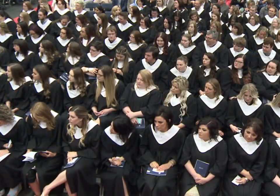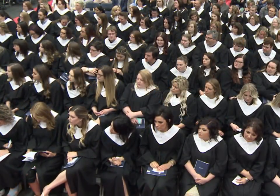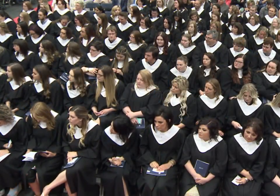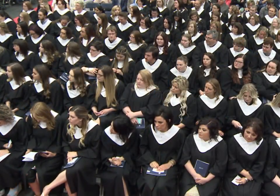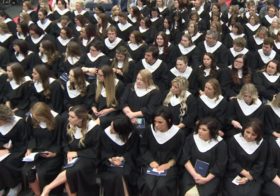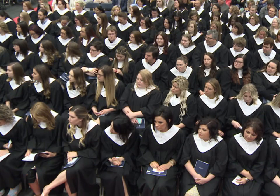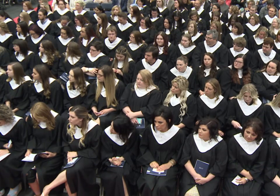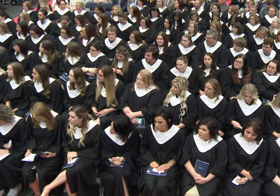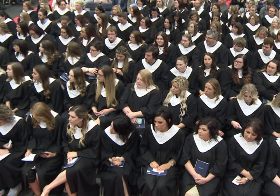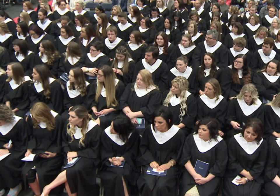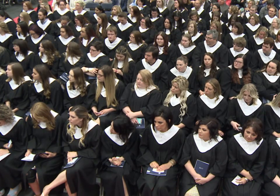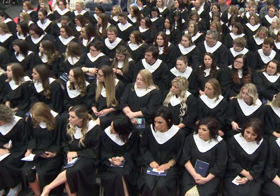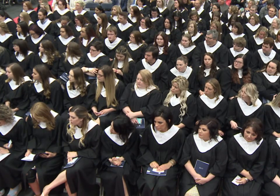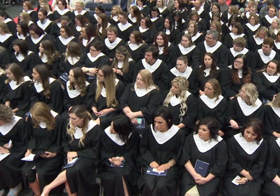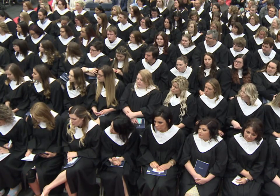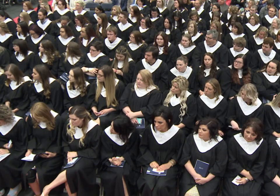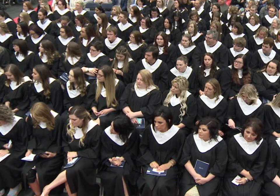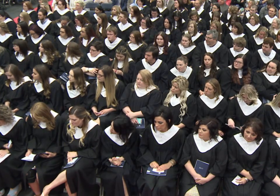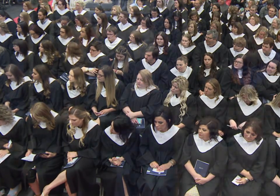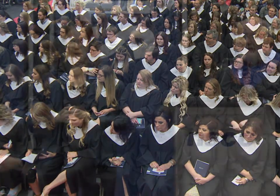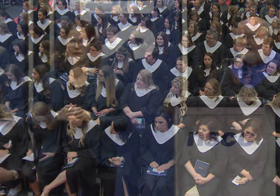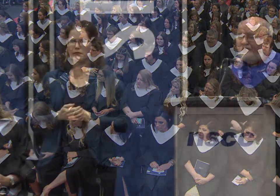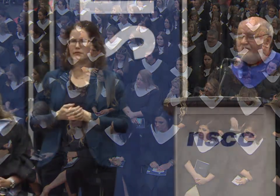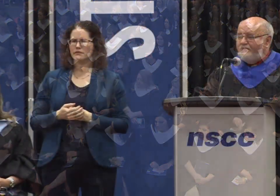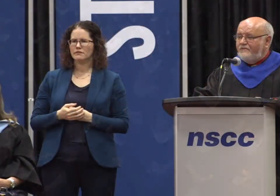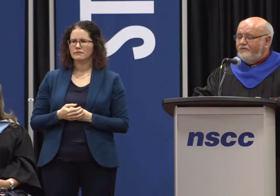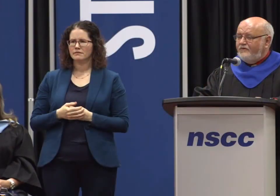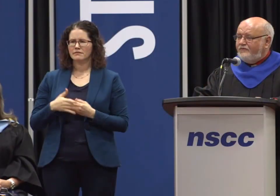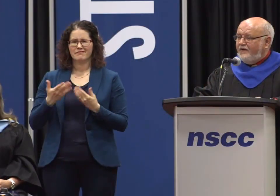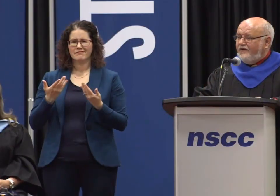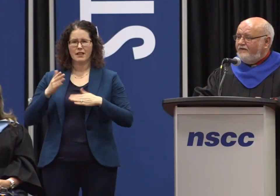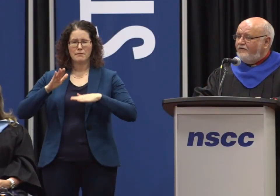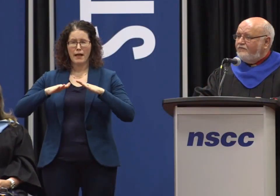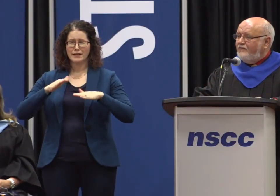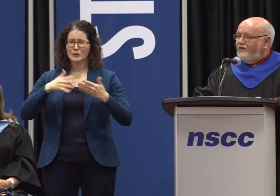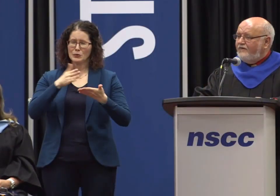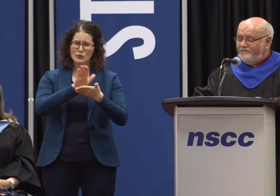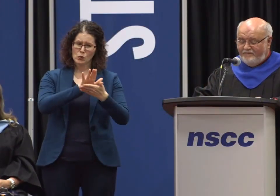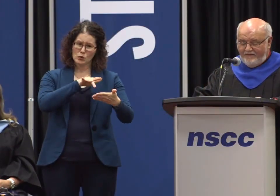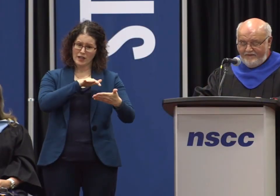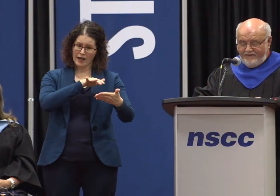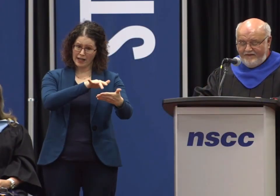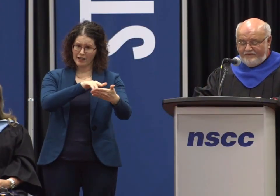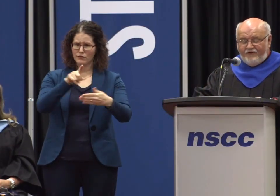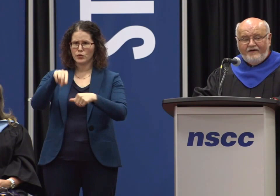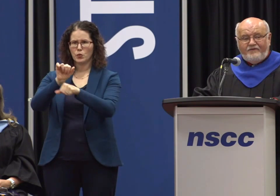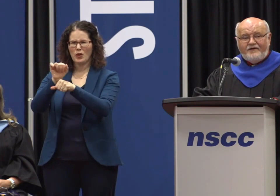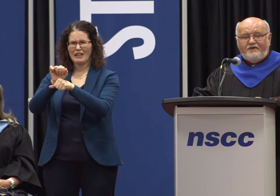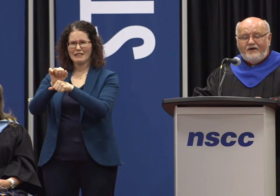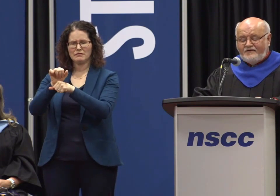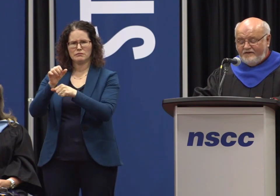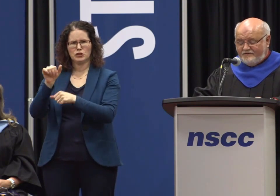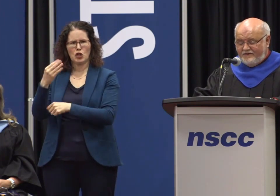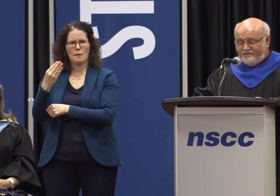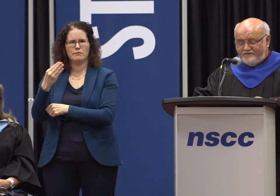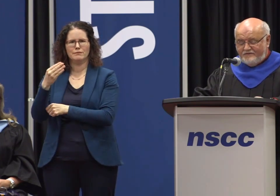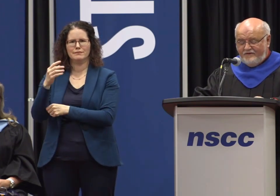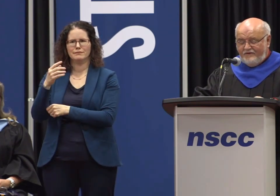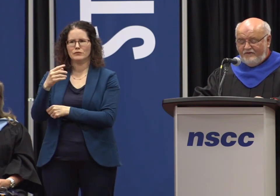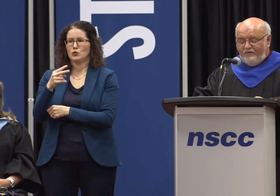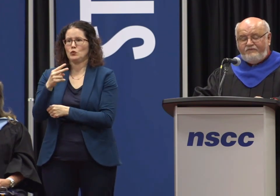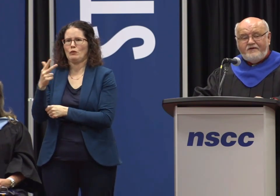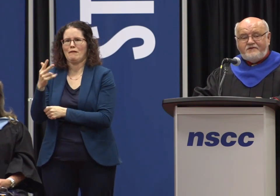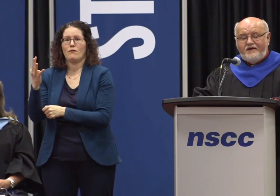your family, holding down a job or 2 or 3 or 4, traveling a great